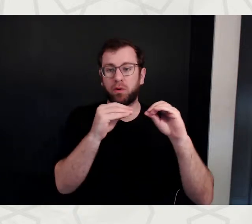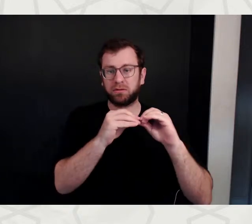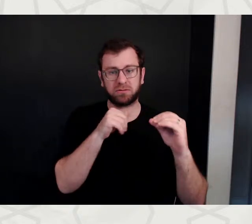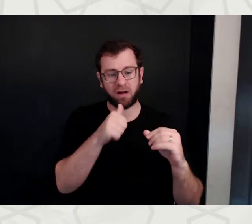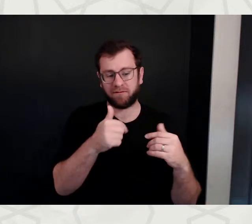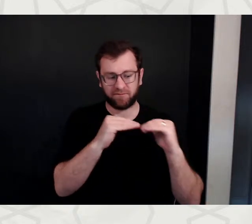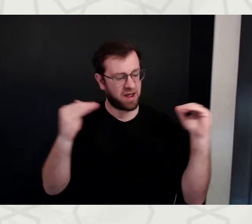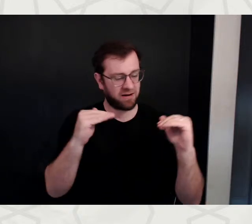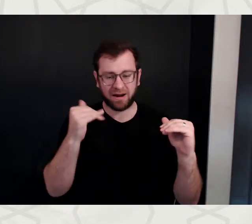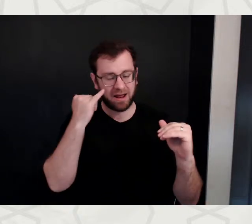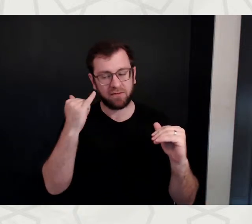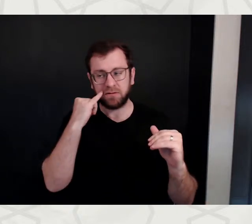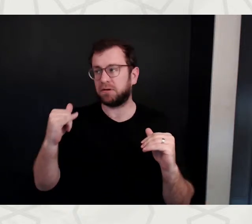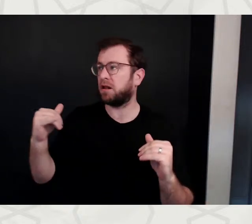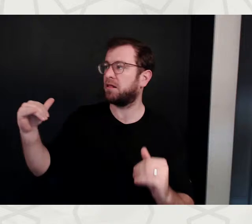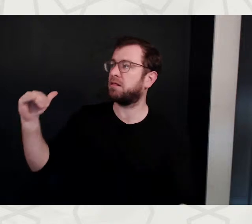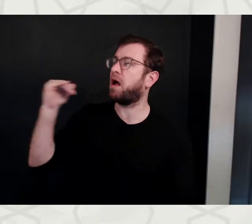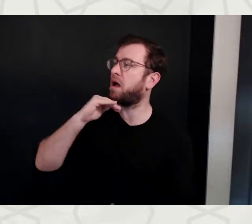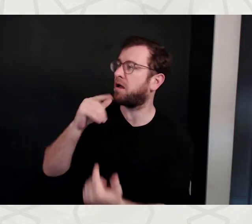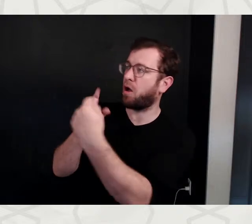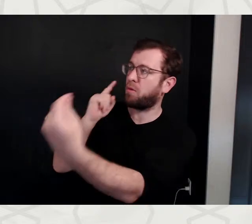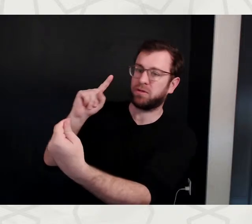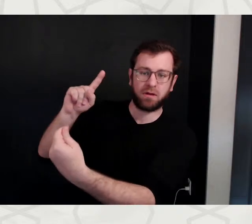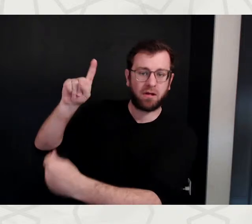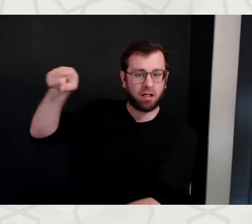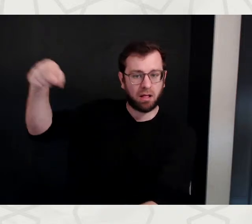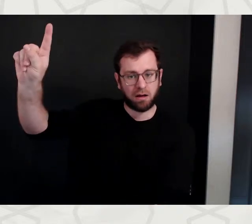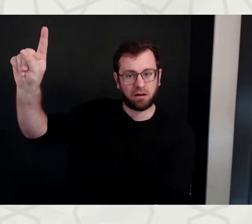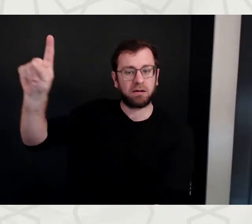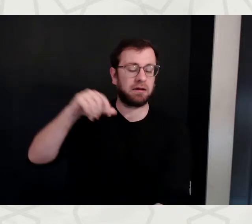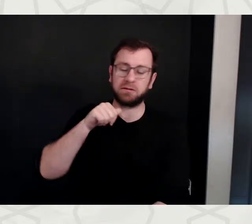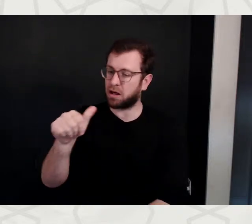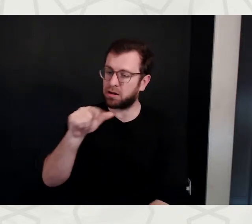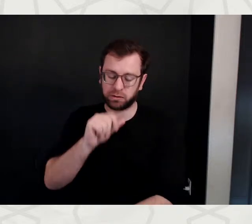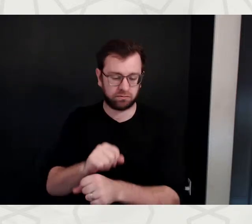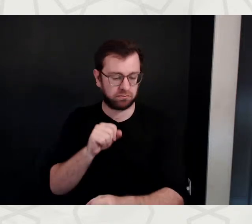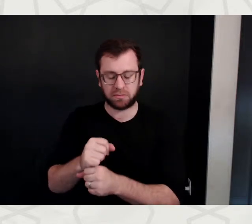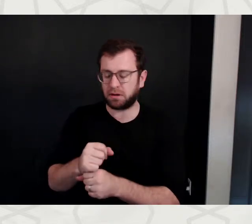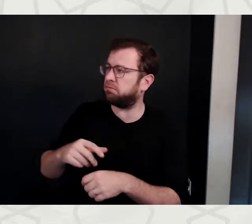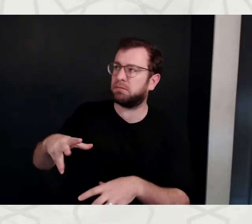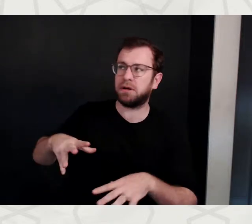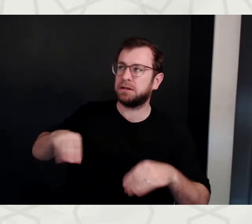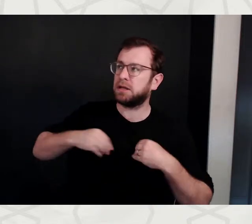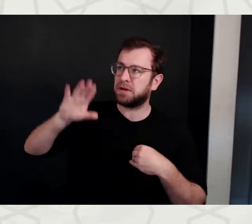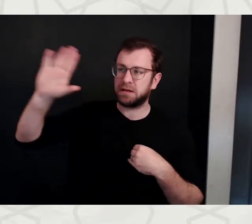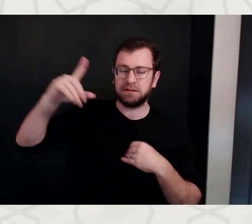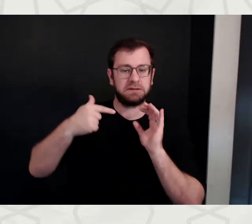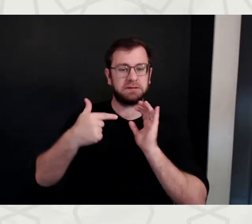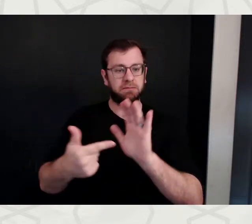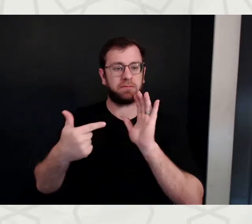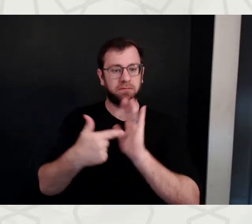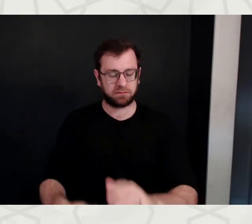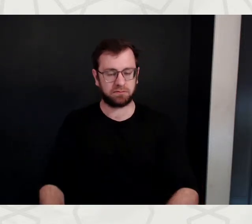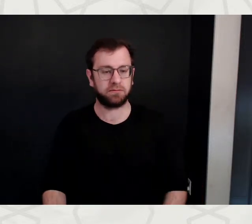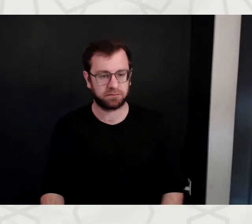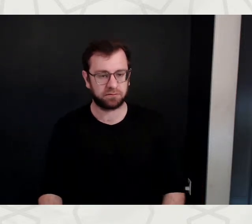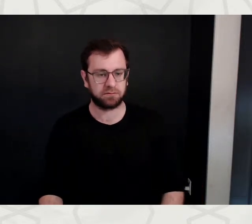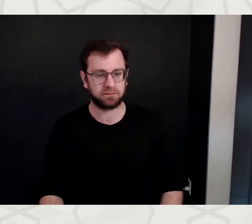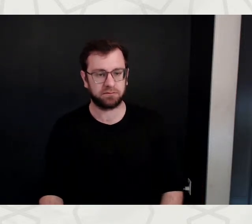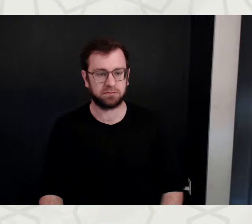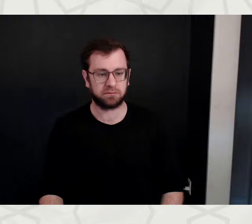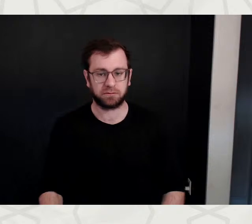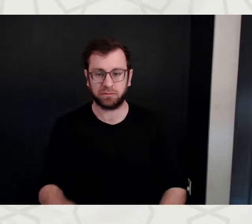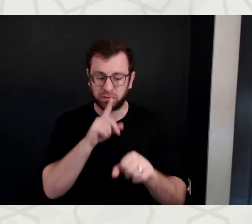Allah or denies his signs. Surely the wrongdoers will never be